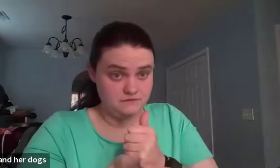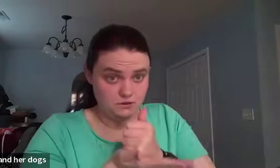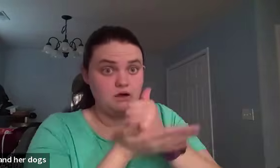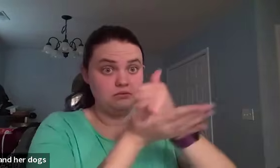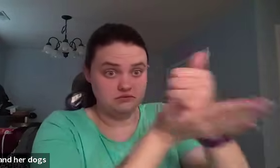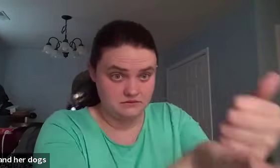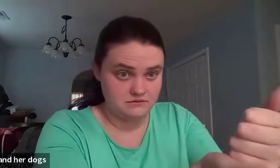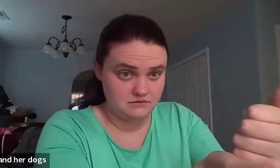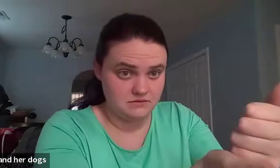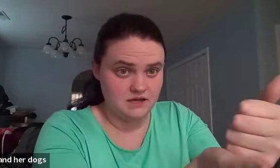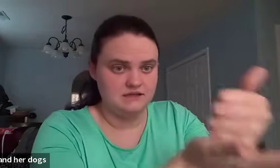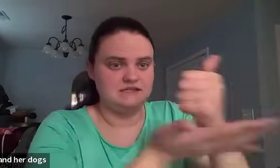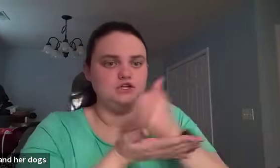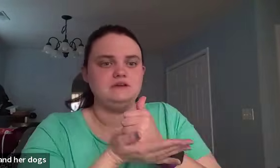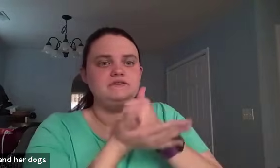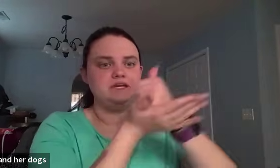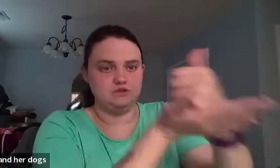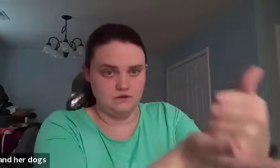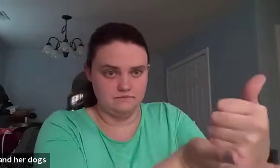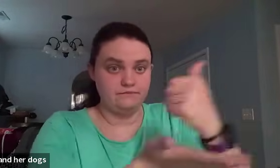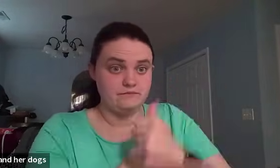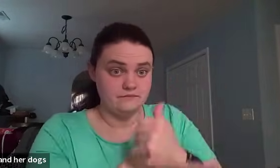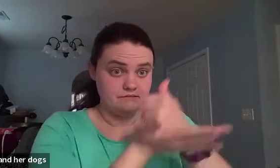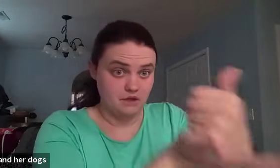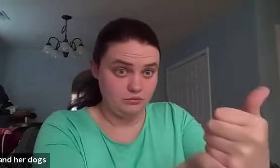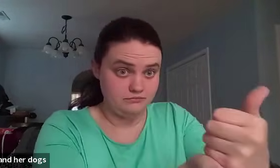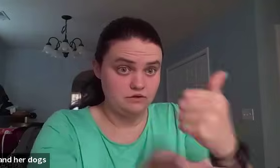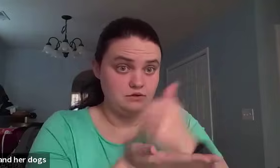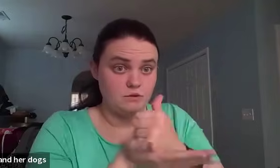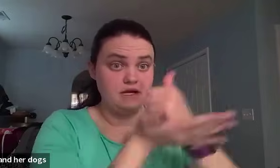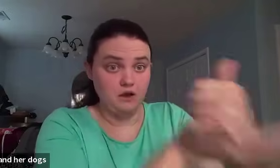give you help? Okay, it's like you're giving it to them. Help? Want me to help?